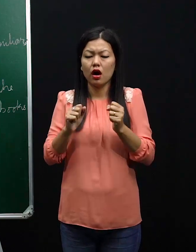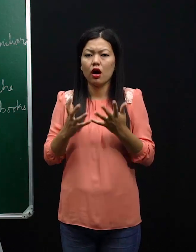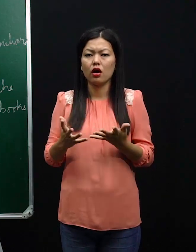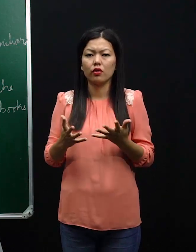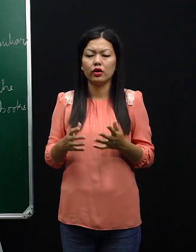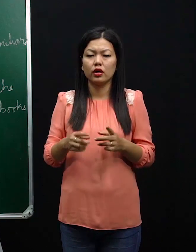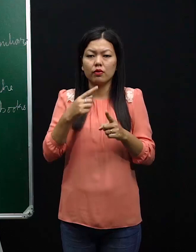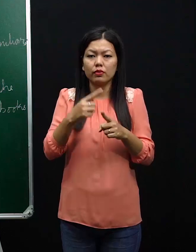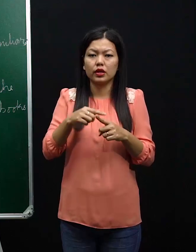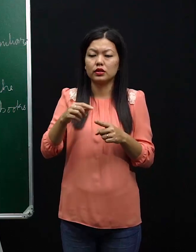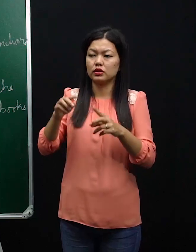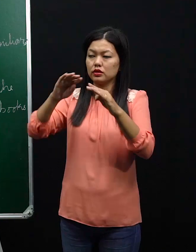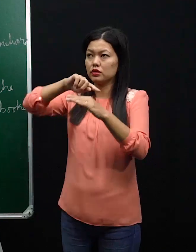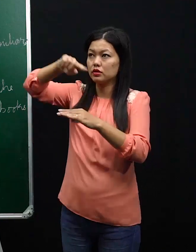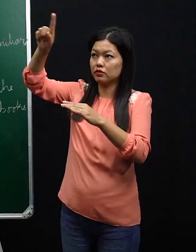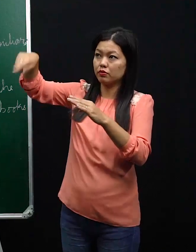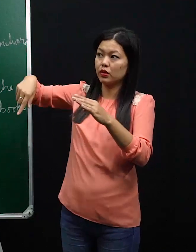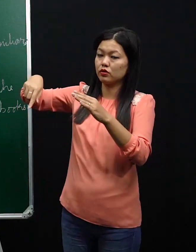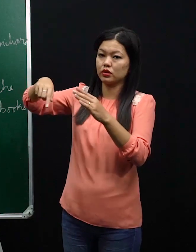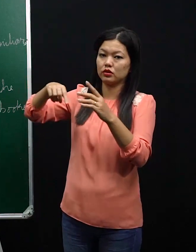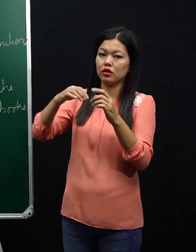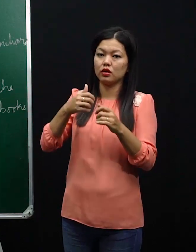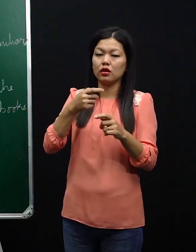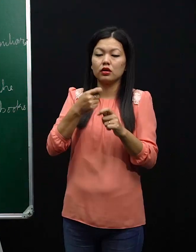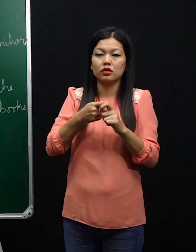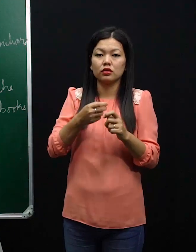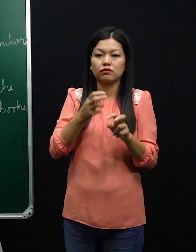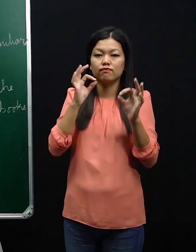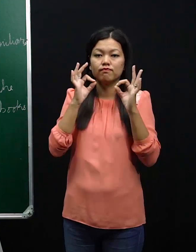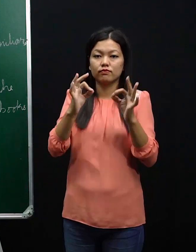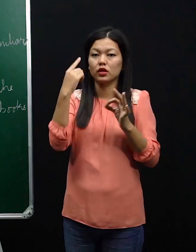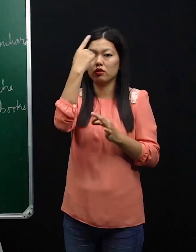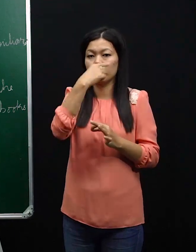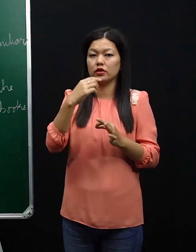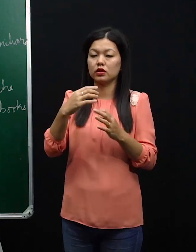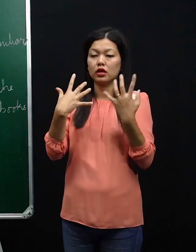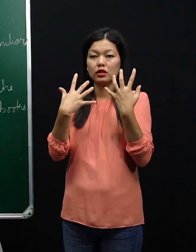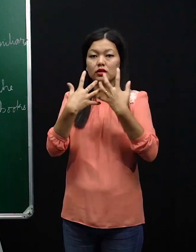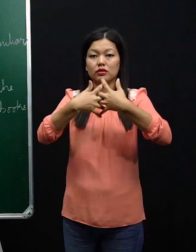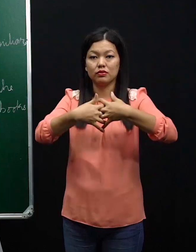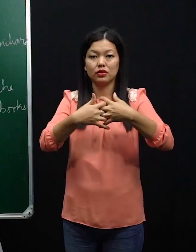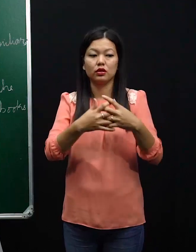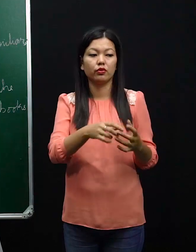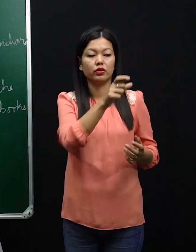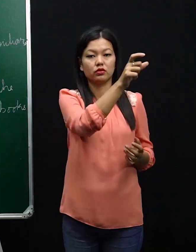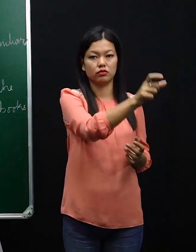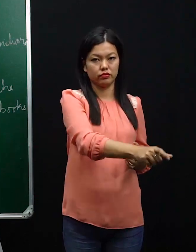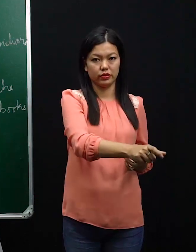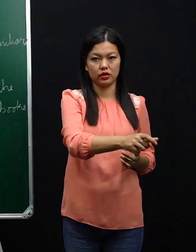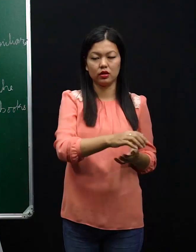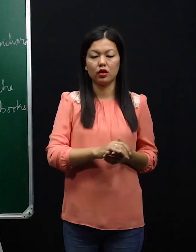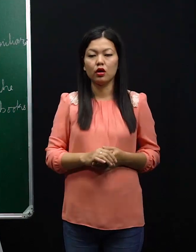shocked. All of a sudden, without any thought, he began to shout, "Behold, behold, we can see the face of the man